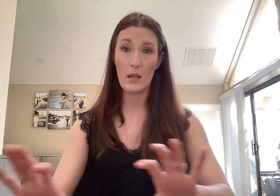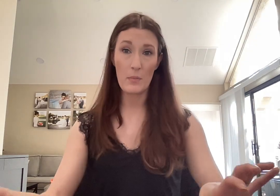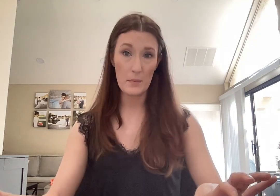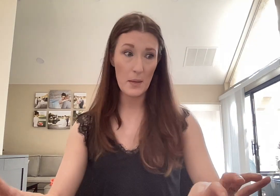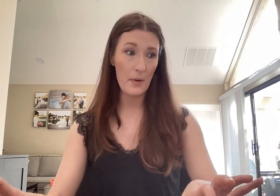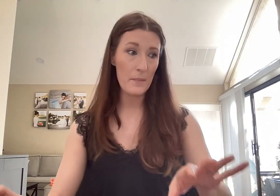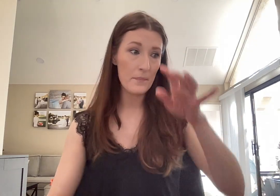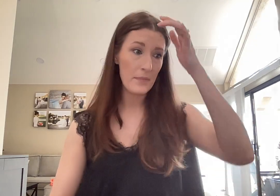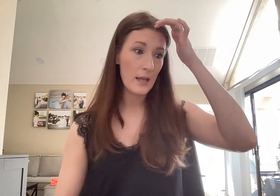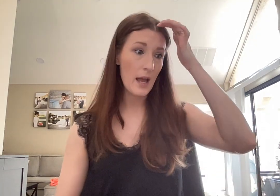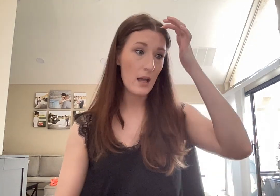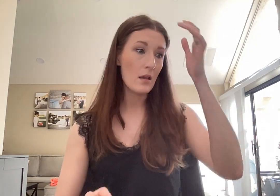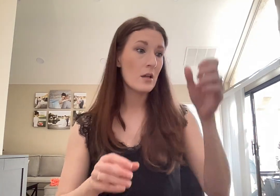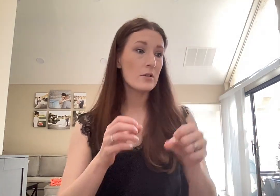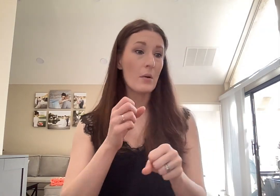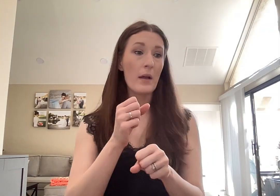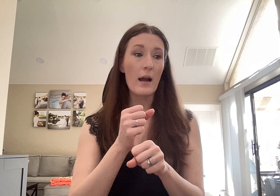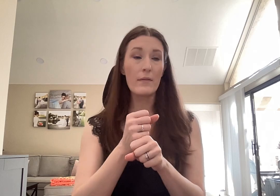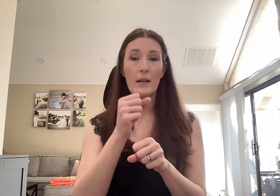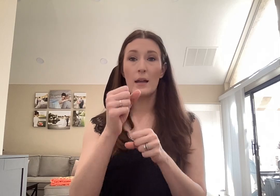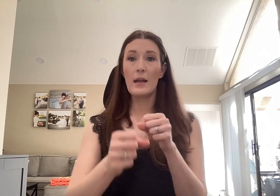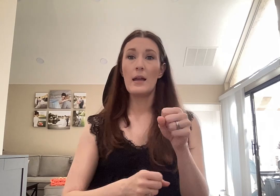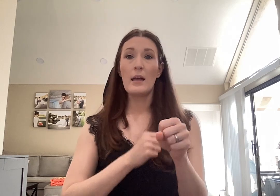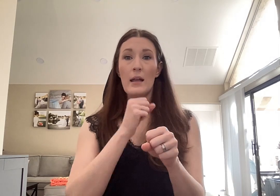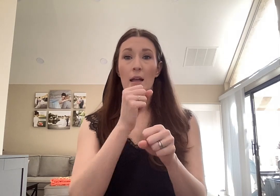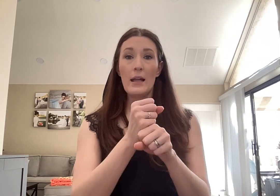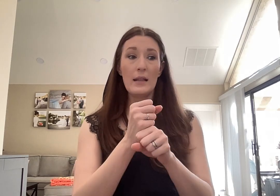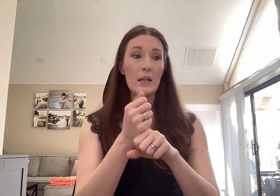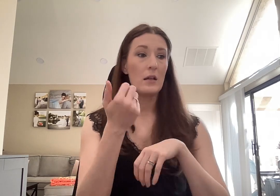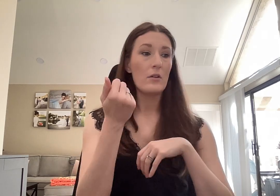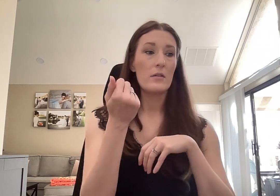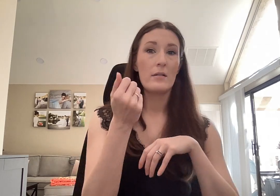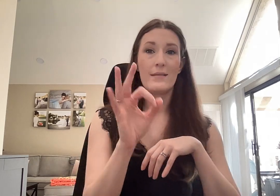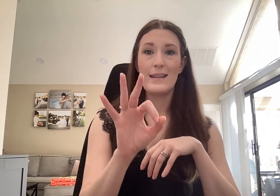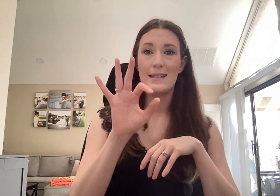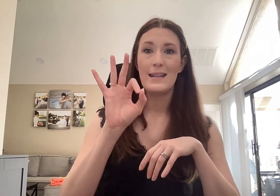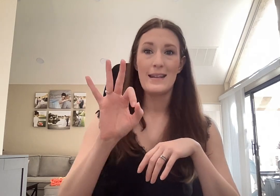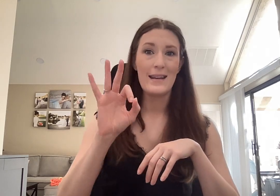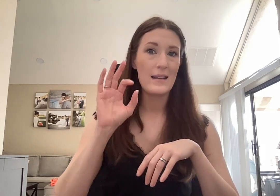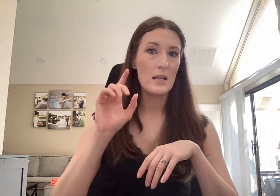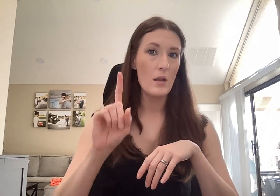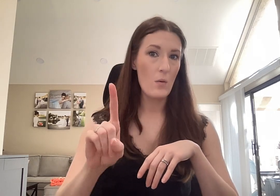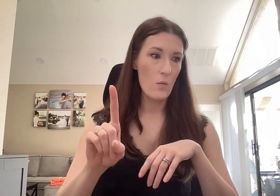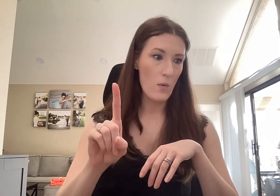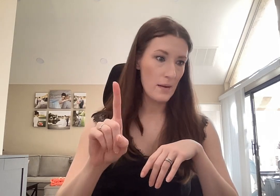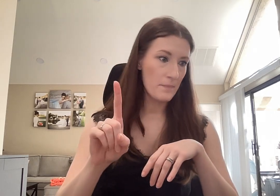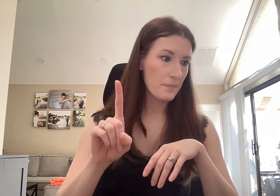them separate. Okay, so we have, in the year 1991,